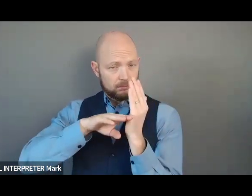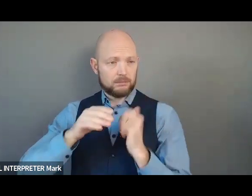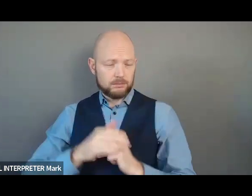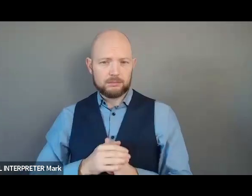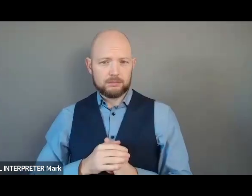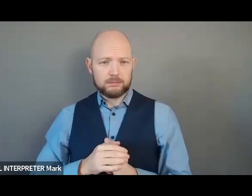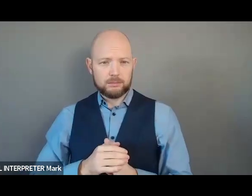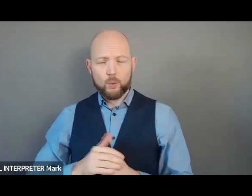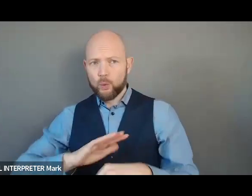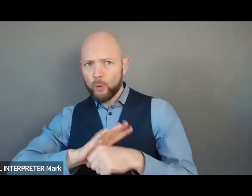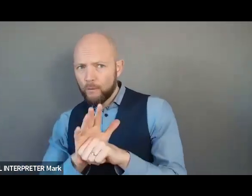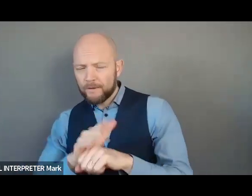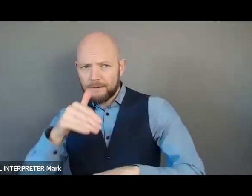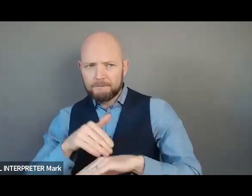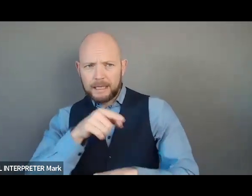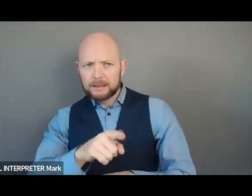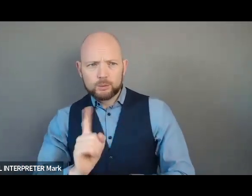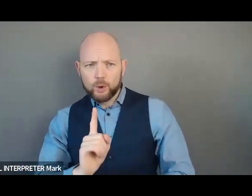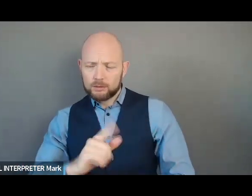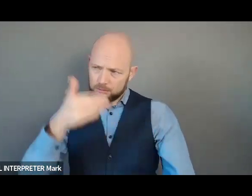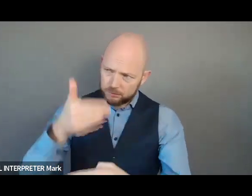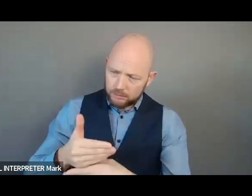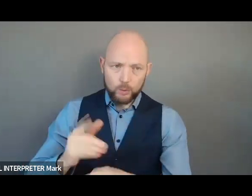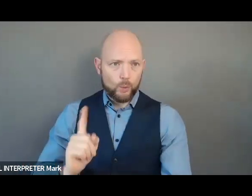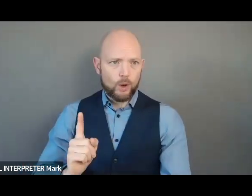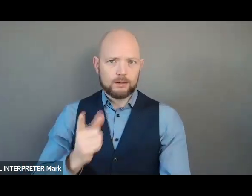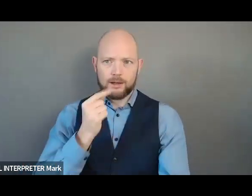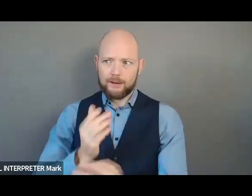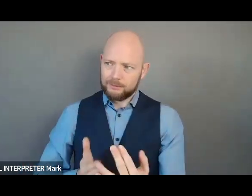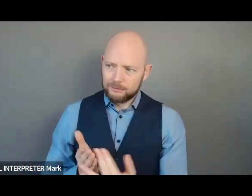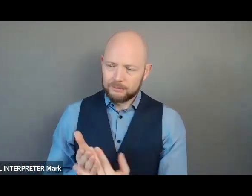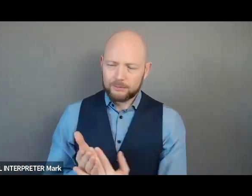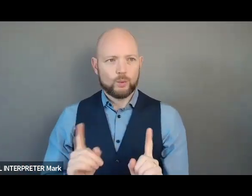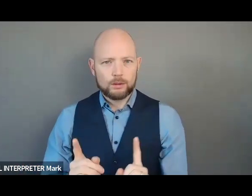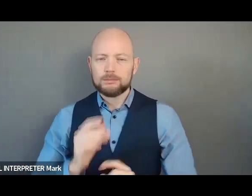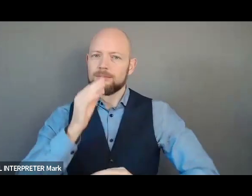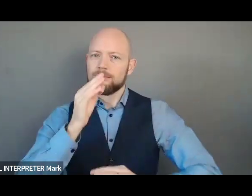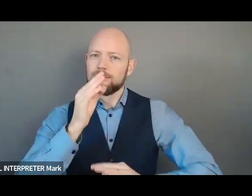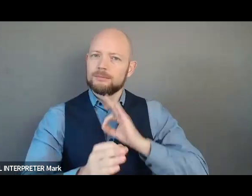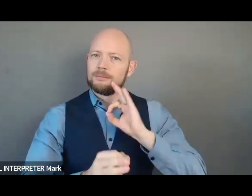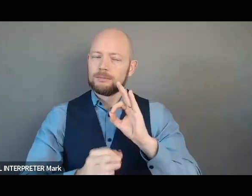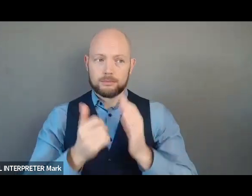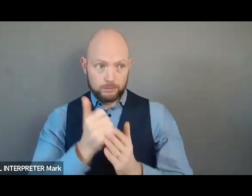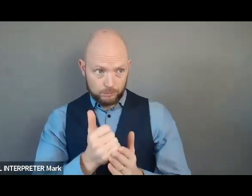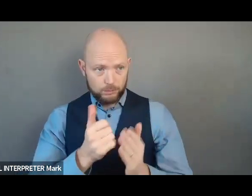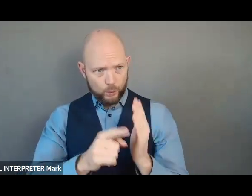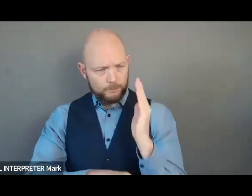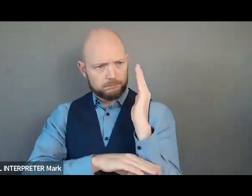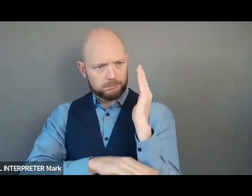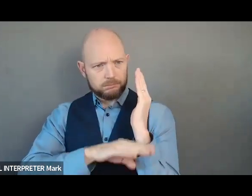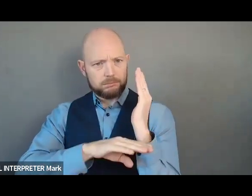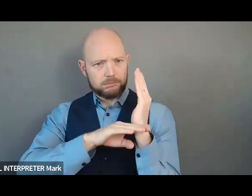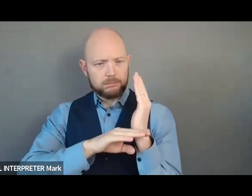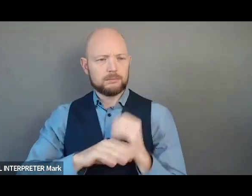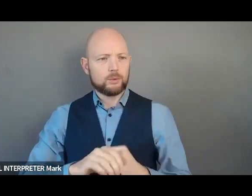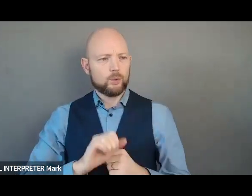at the COVID pandemic, what were the barriers and the enablers of the career progress, and the role of their minoritized characteristic